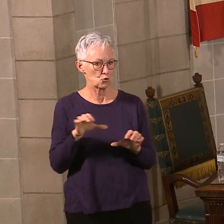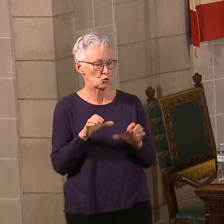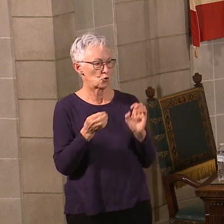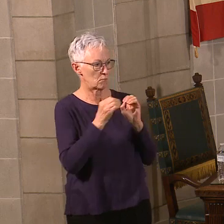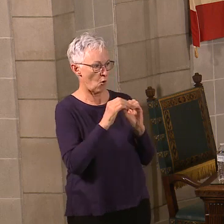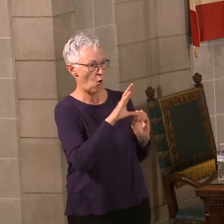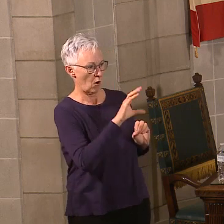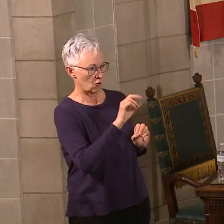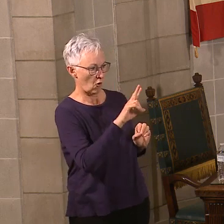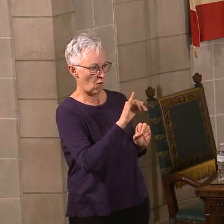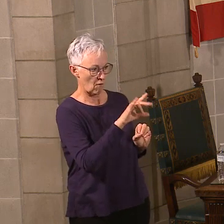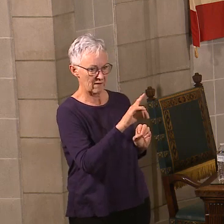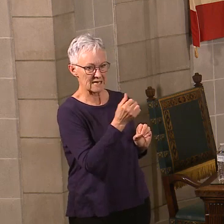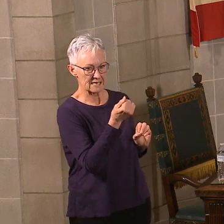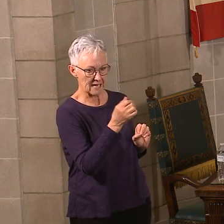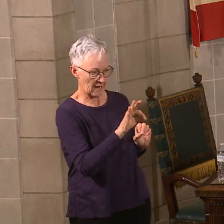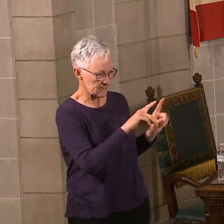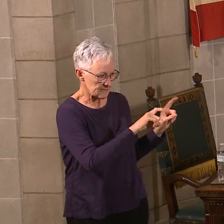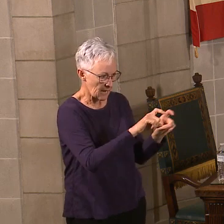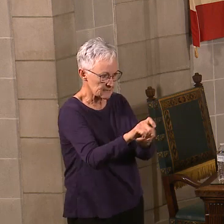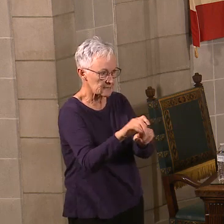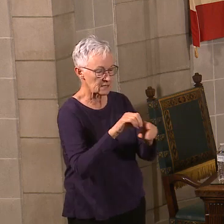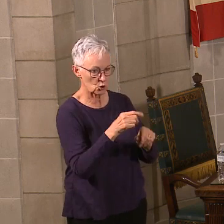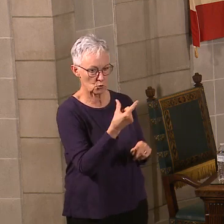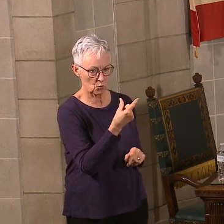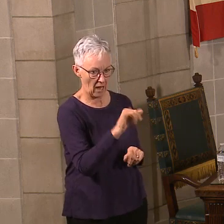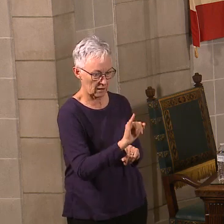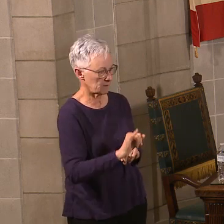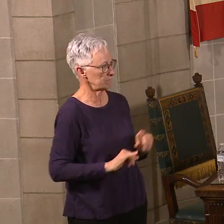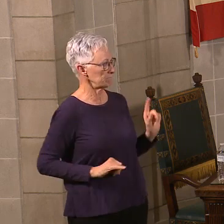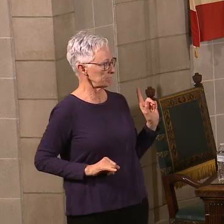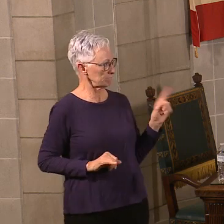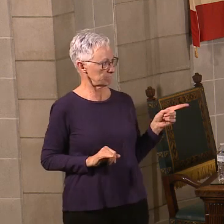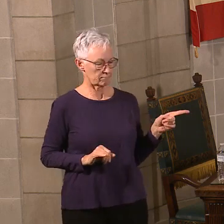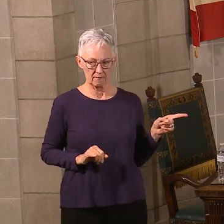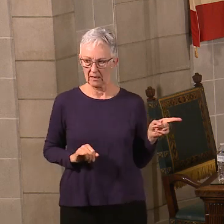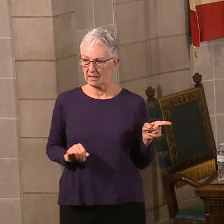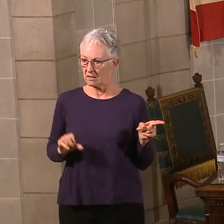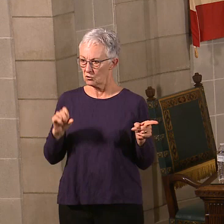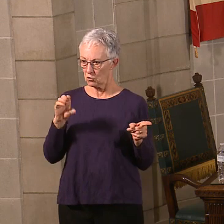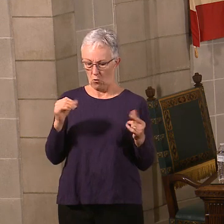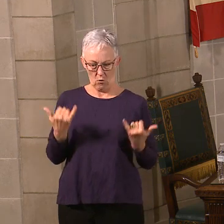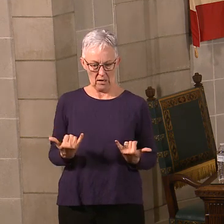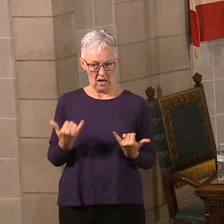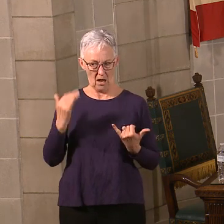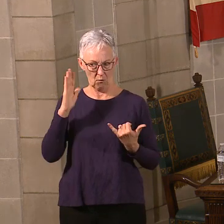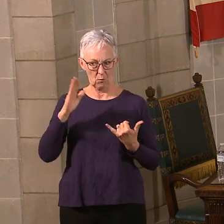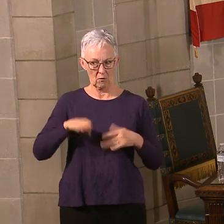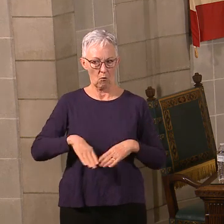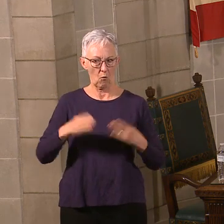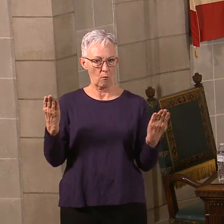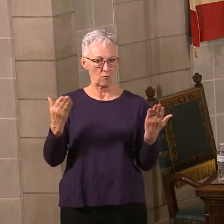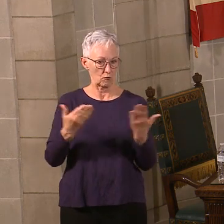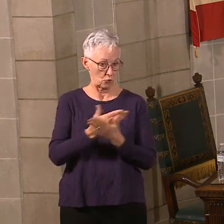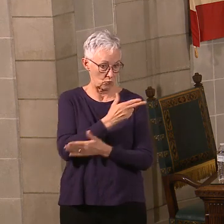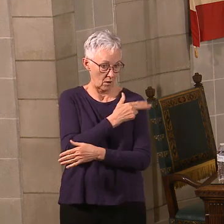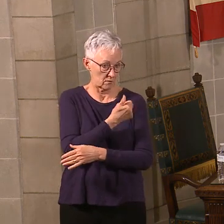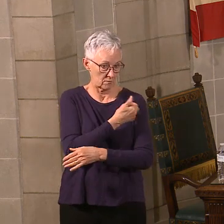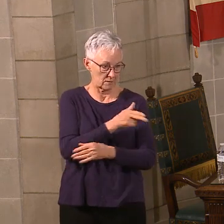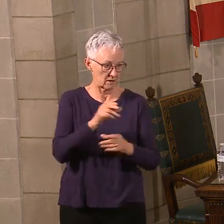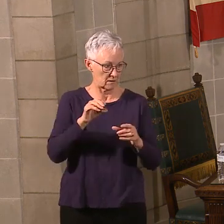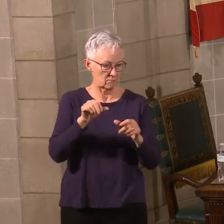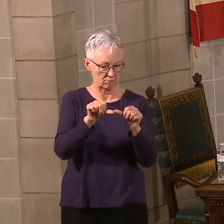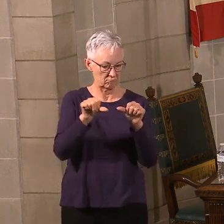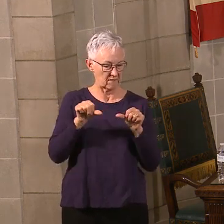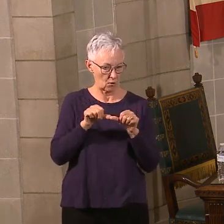second hospital that will open soon in Grand Island. Can the state fast-track licensing for Medicaid certification to get the facility open sooner, if it can be